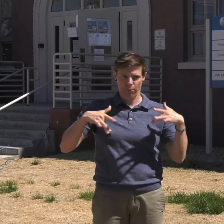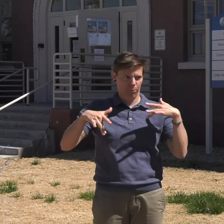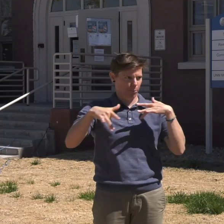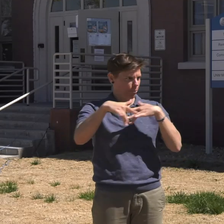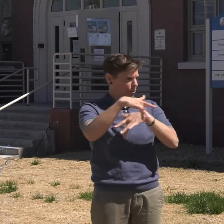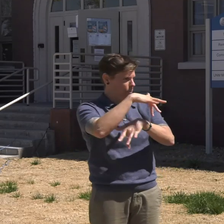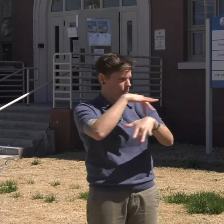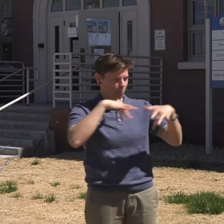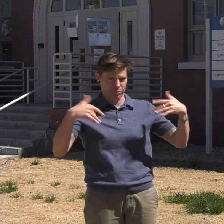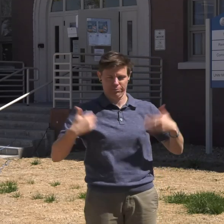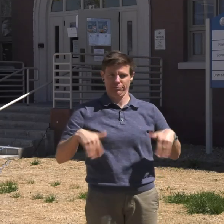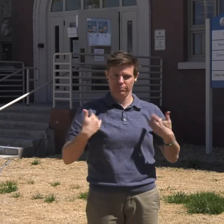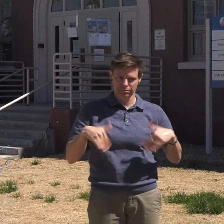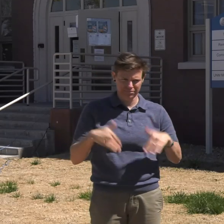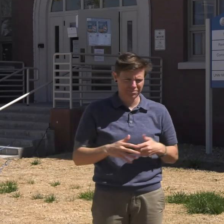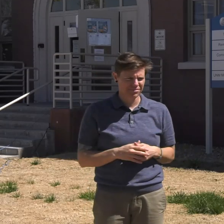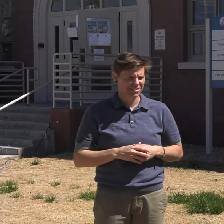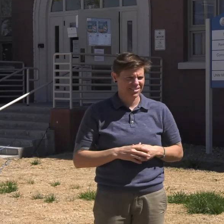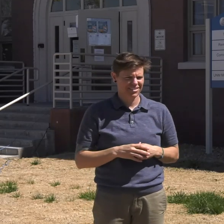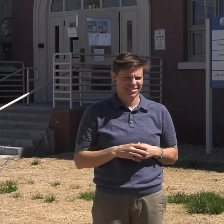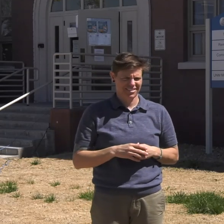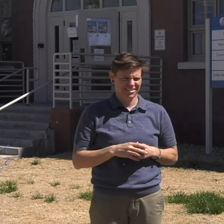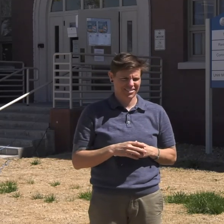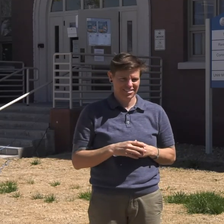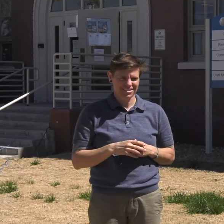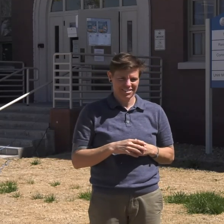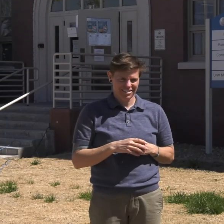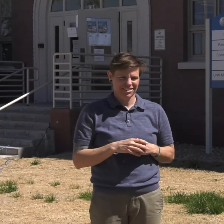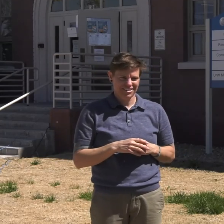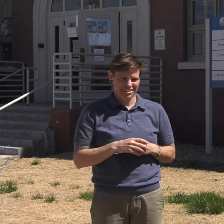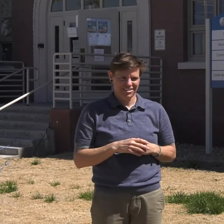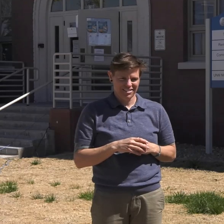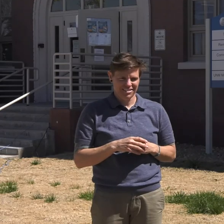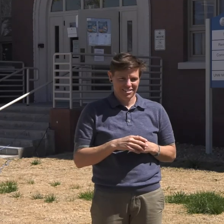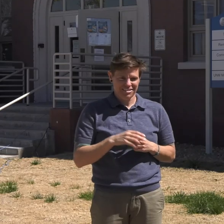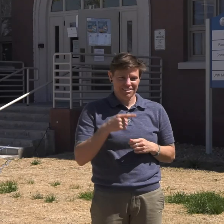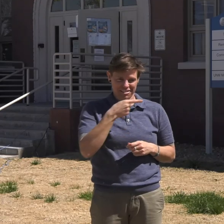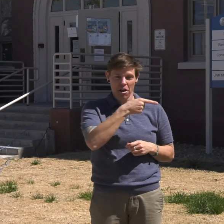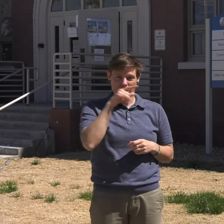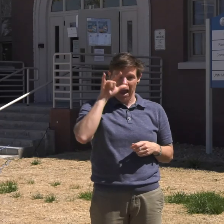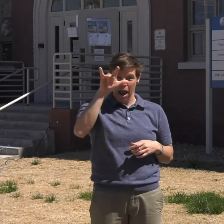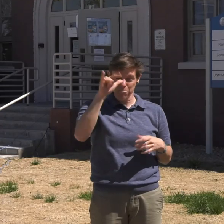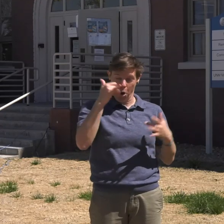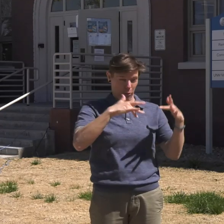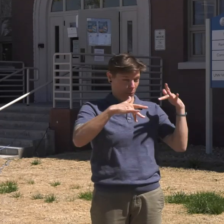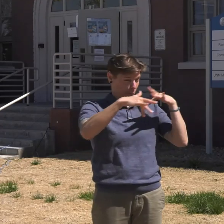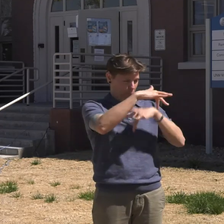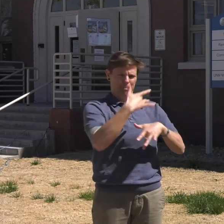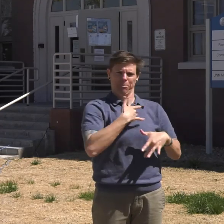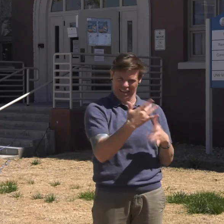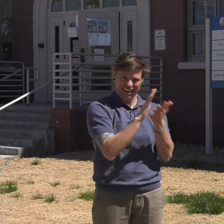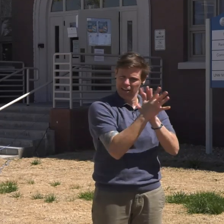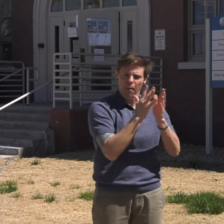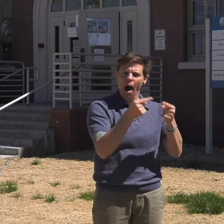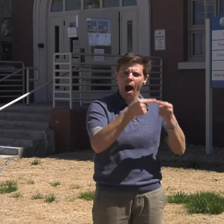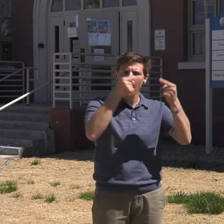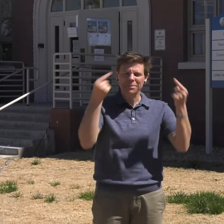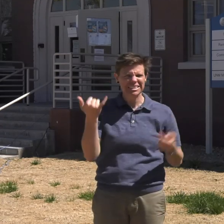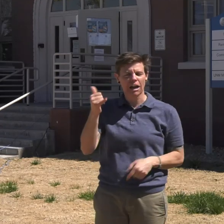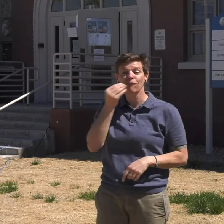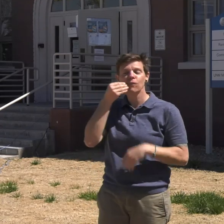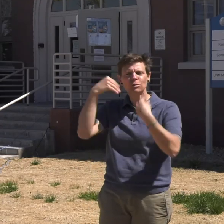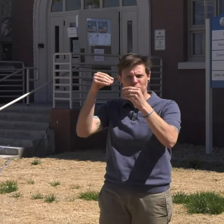There's better separation at the airport than in our grocery stores, for sure. So I think the airport is no longer at least a spread contagion